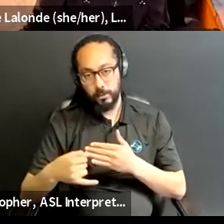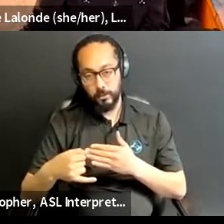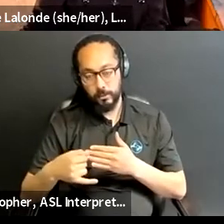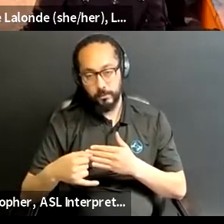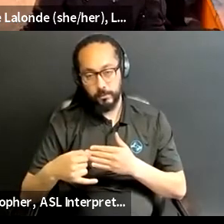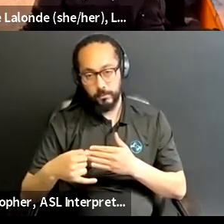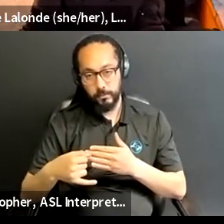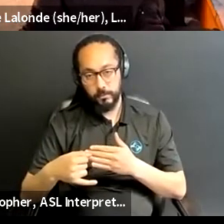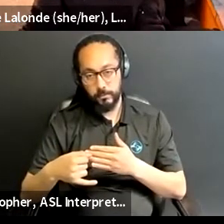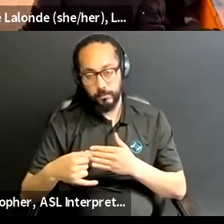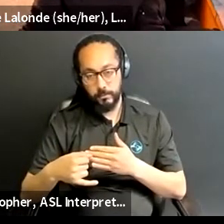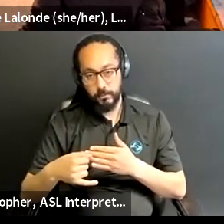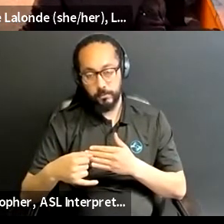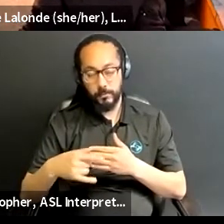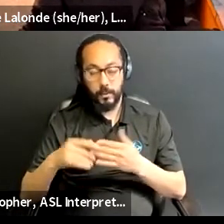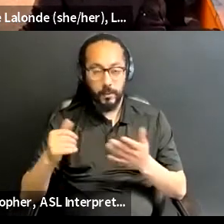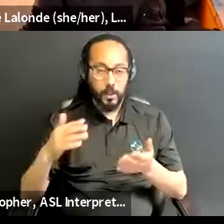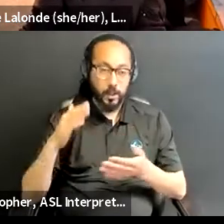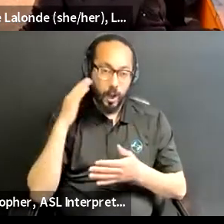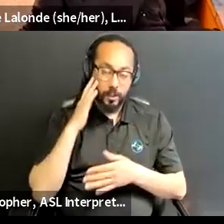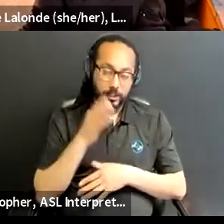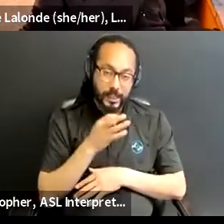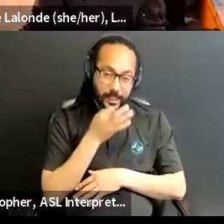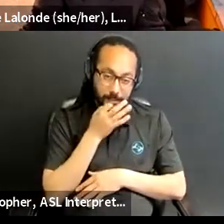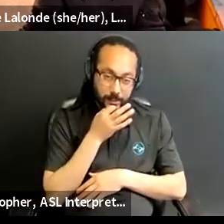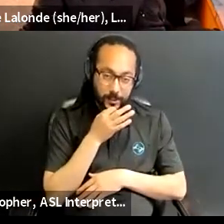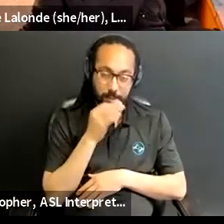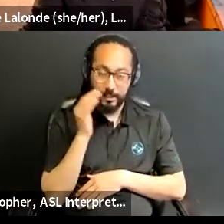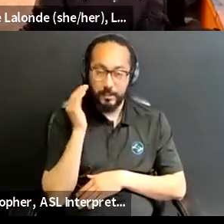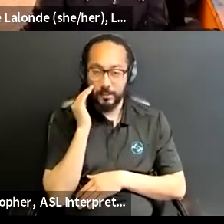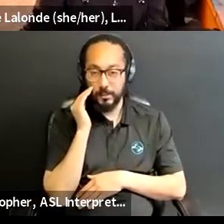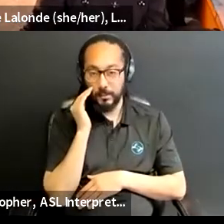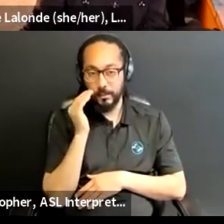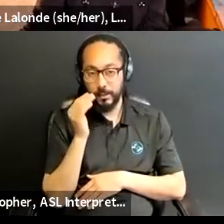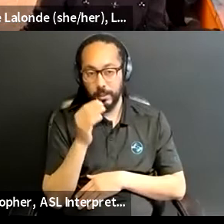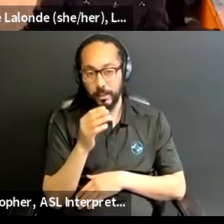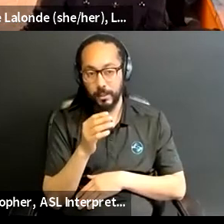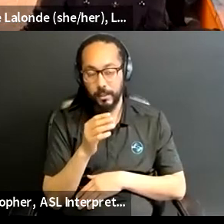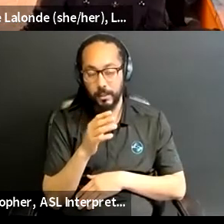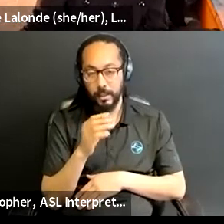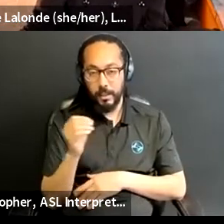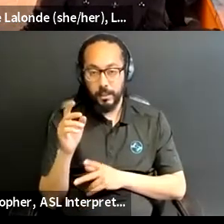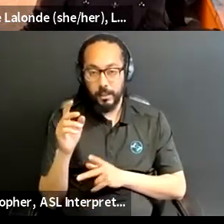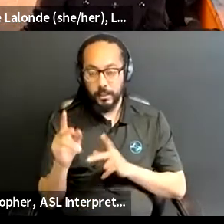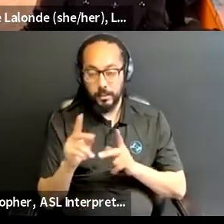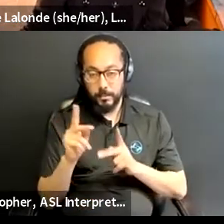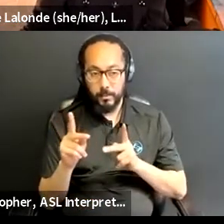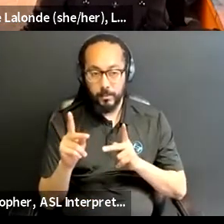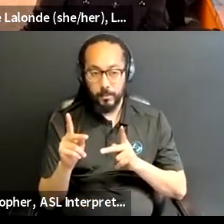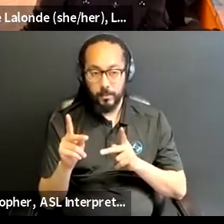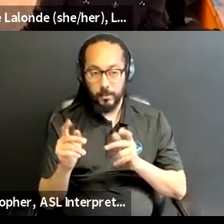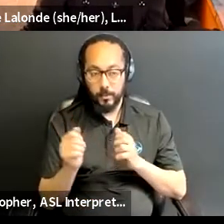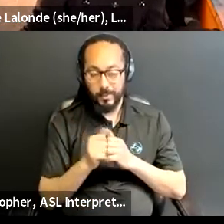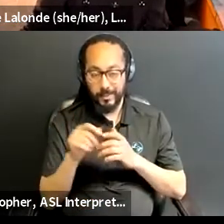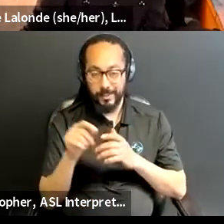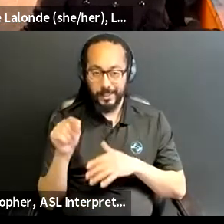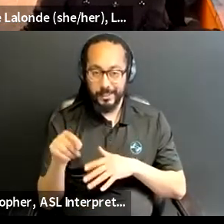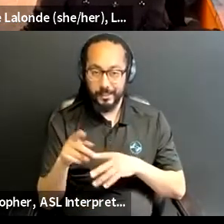tell us, the knowledge experts, you know, the folks facing this kind of violence,